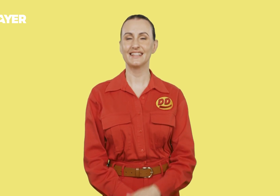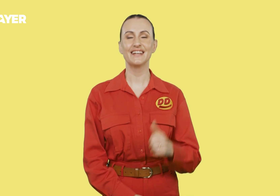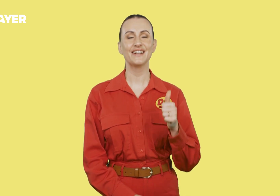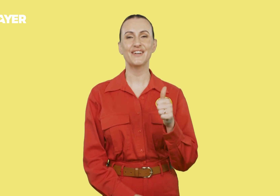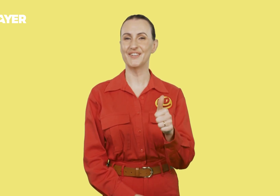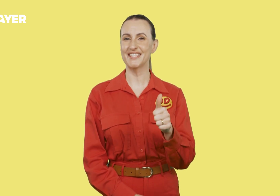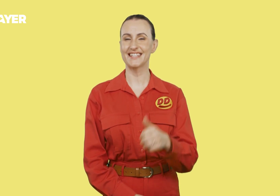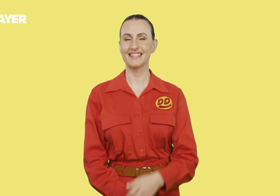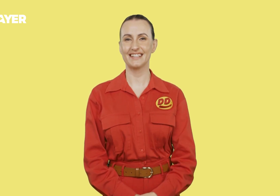Good.